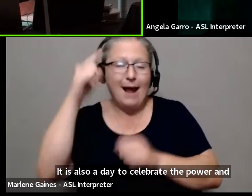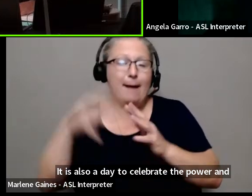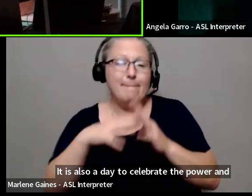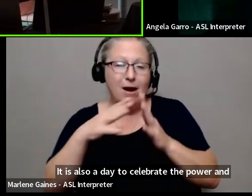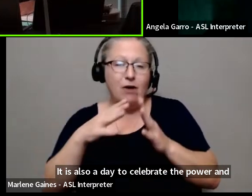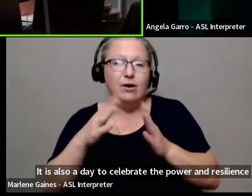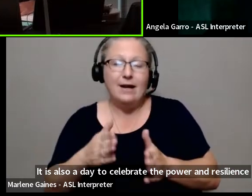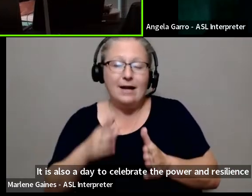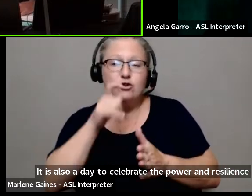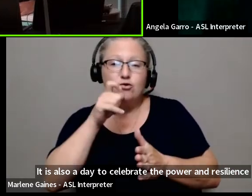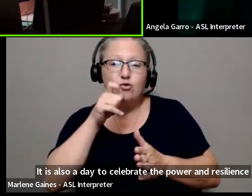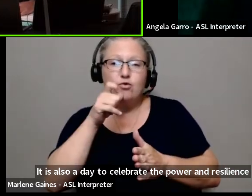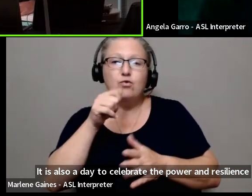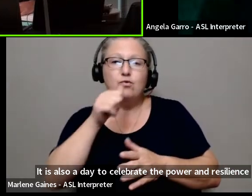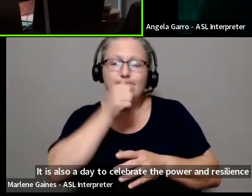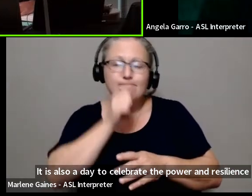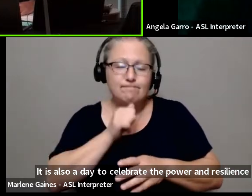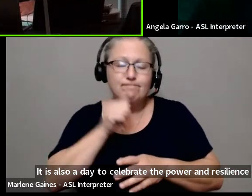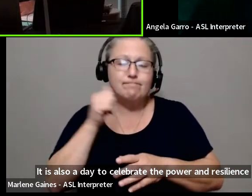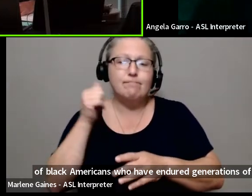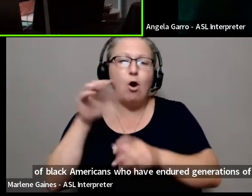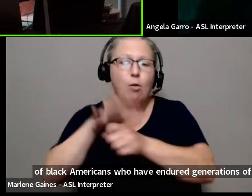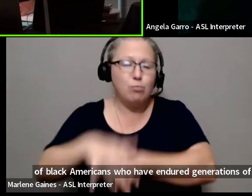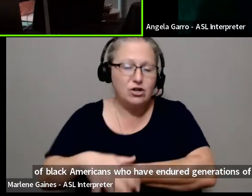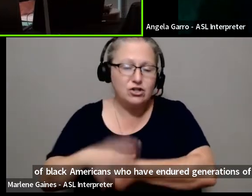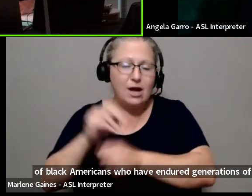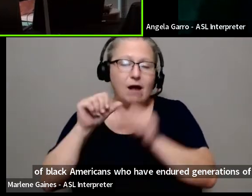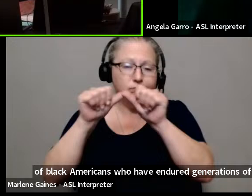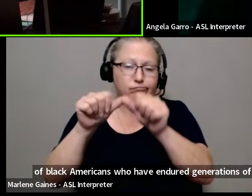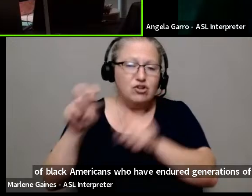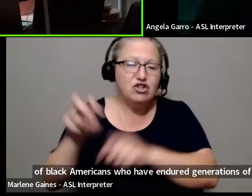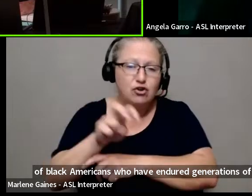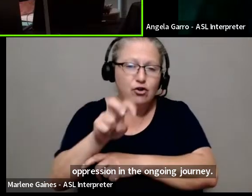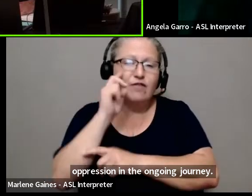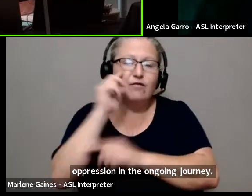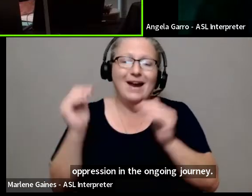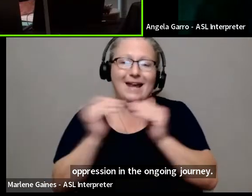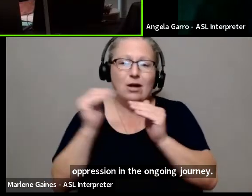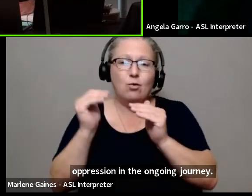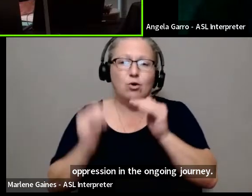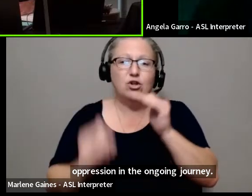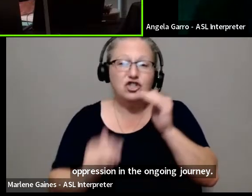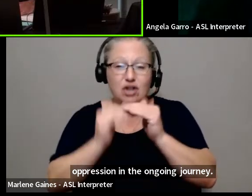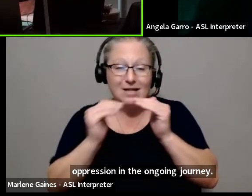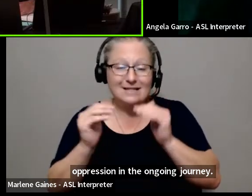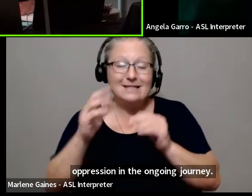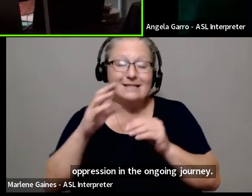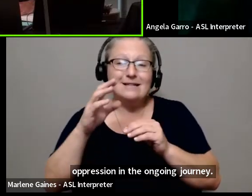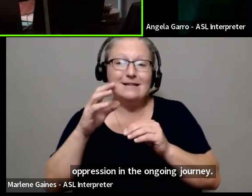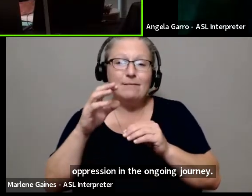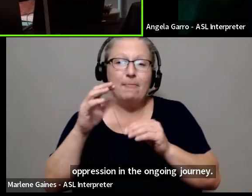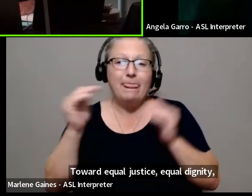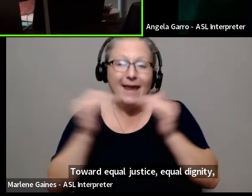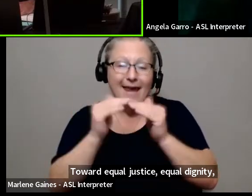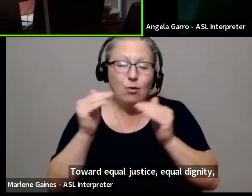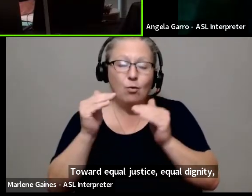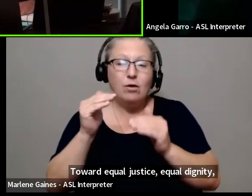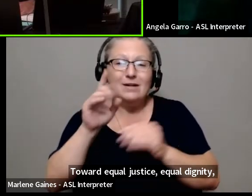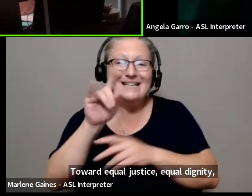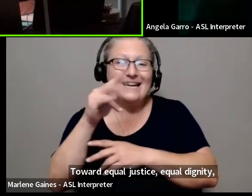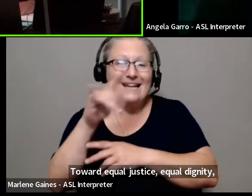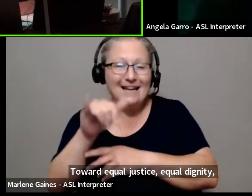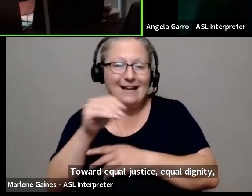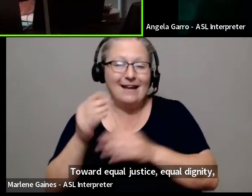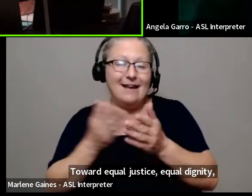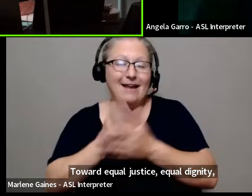endured generations of oppression and the ongoing journey toward equal justice, equal dignity, equal rights, and